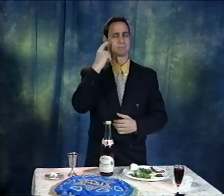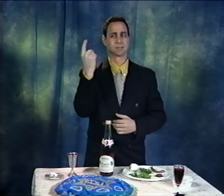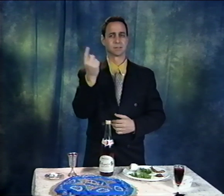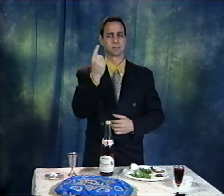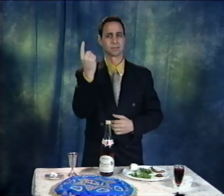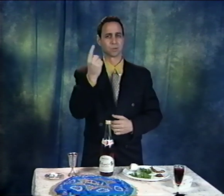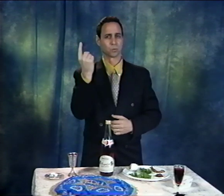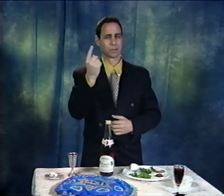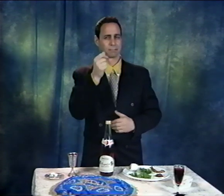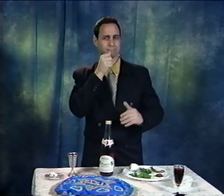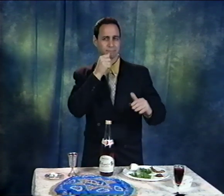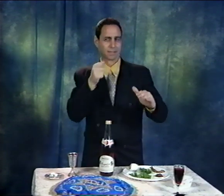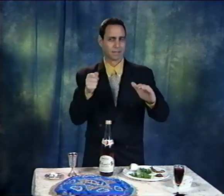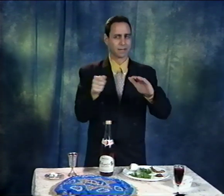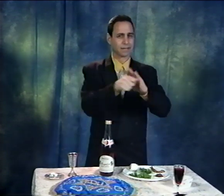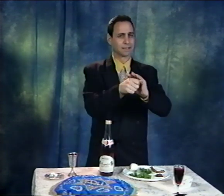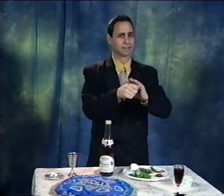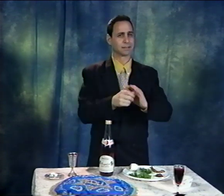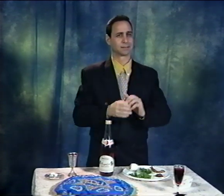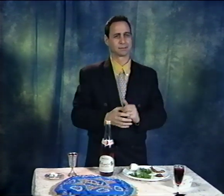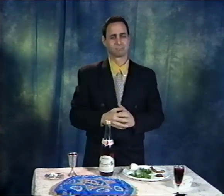I suspect that someone hid it.